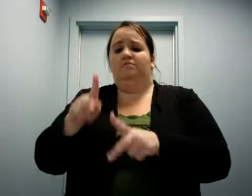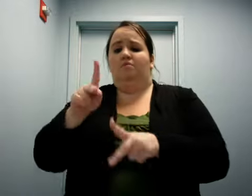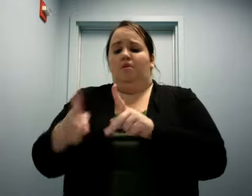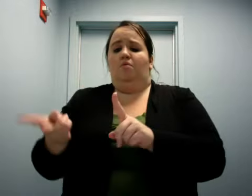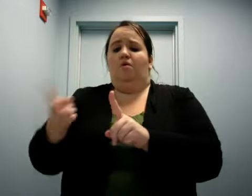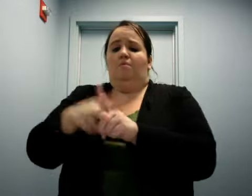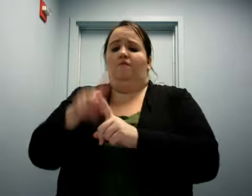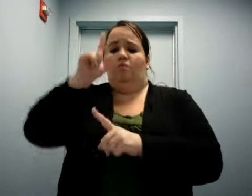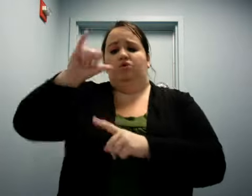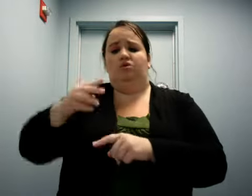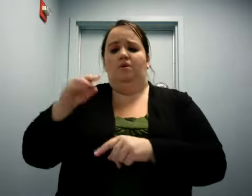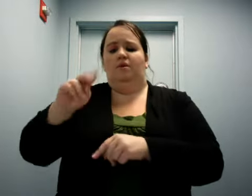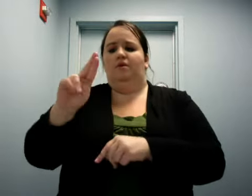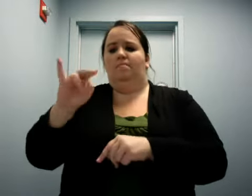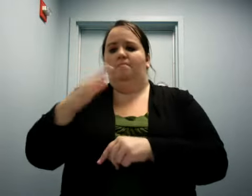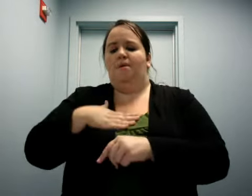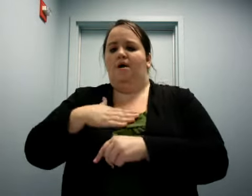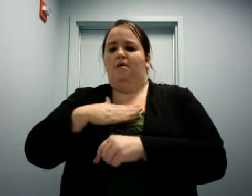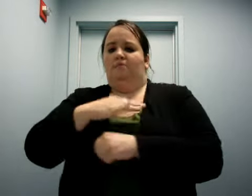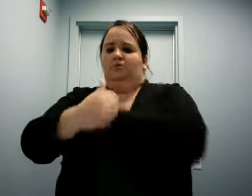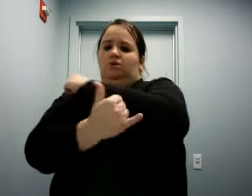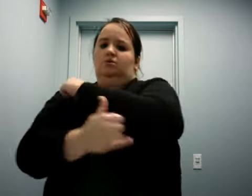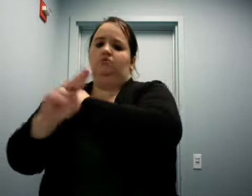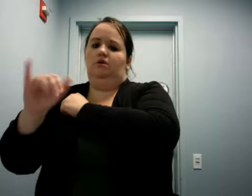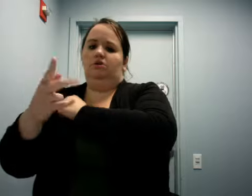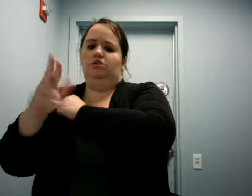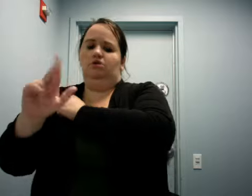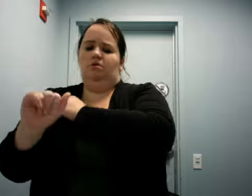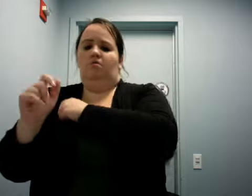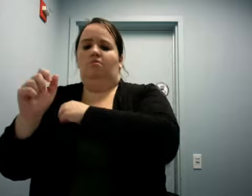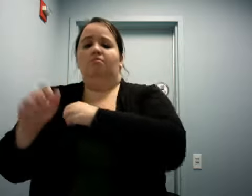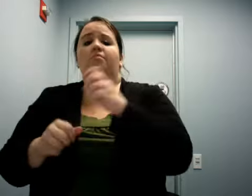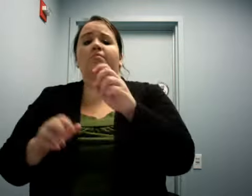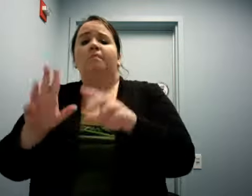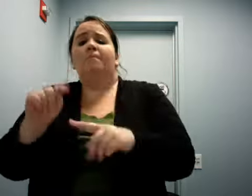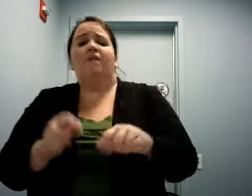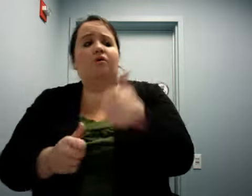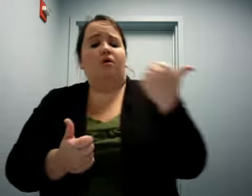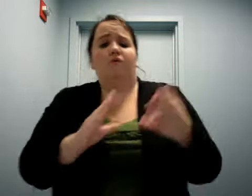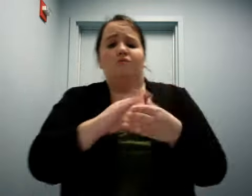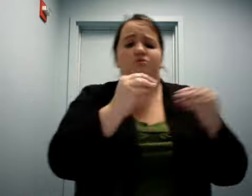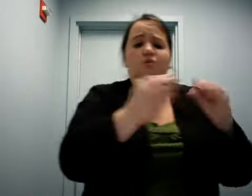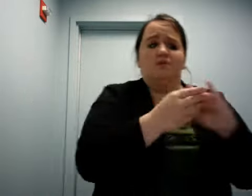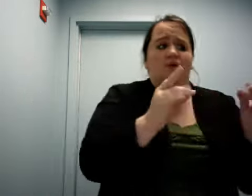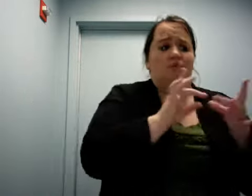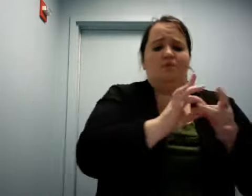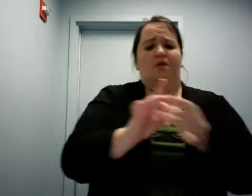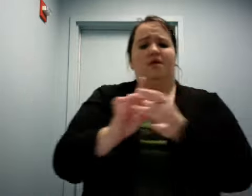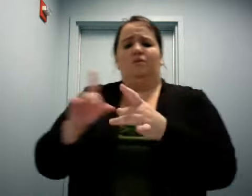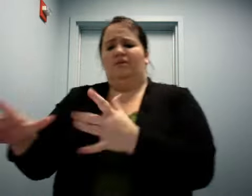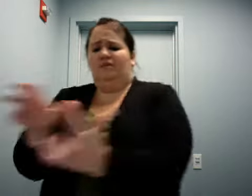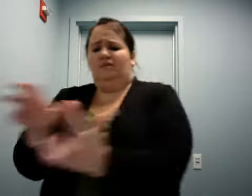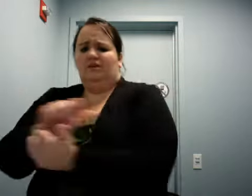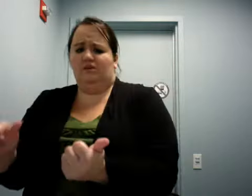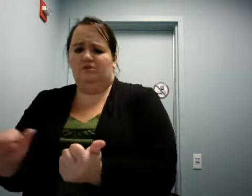Nigeria. But there are other stories that are not about catastrophe. And it is very important. It is just as important to talk